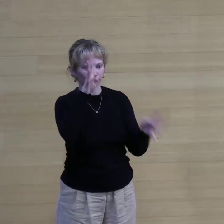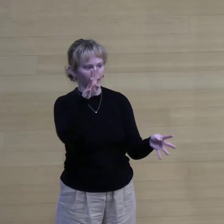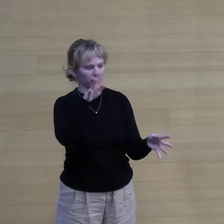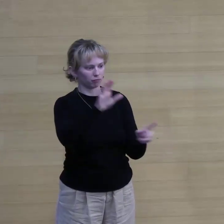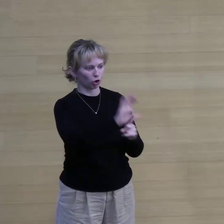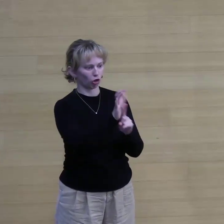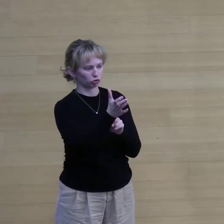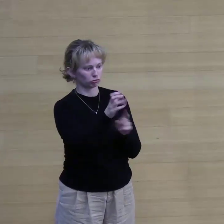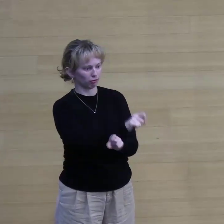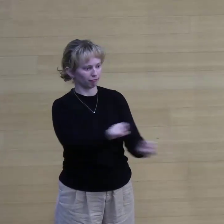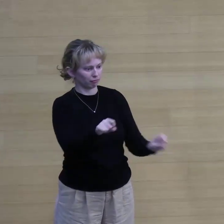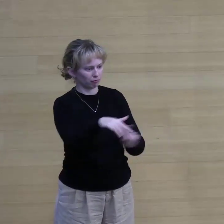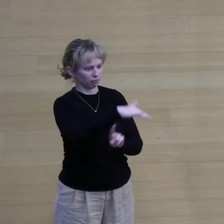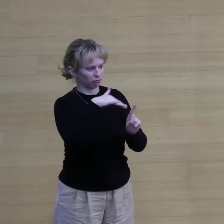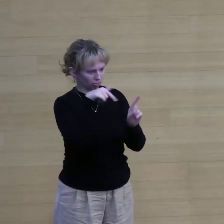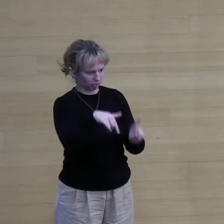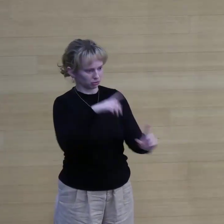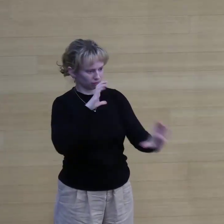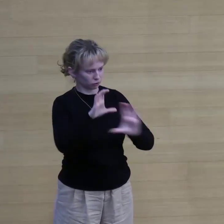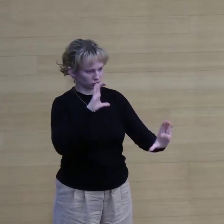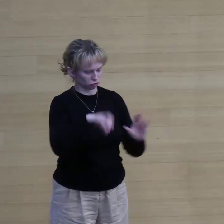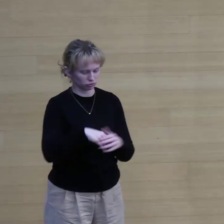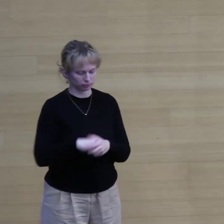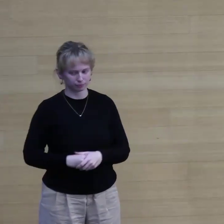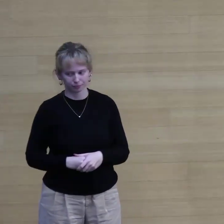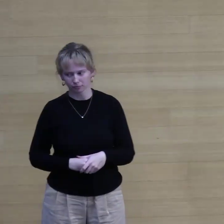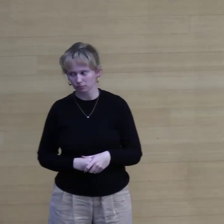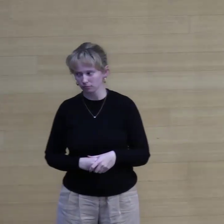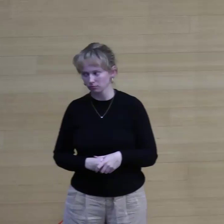where we can have this conversation?